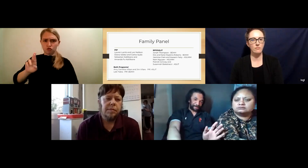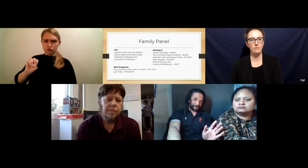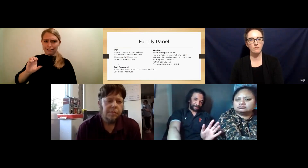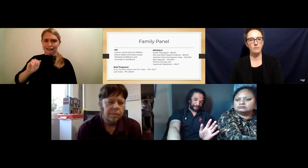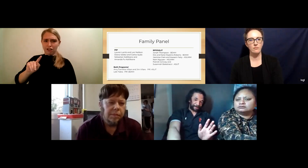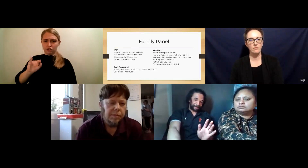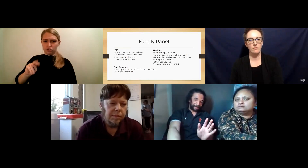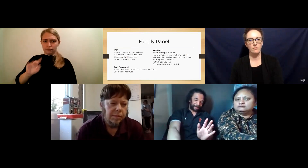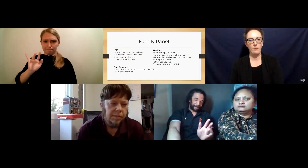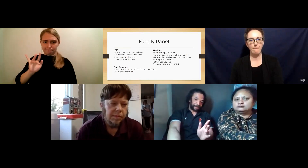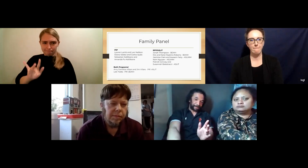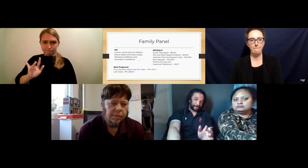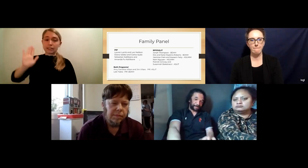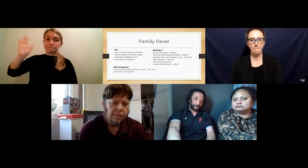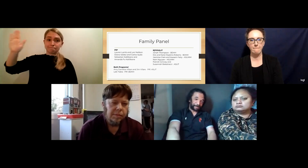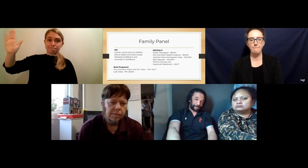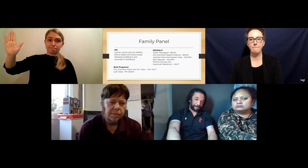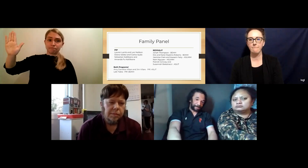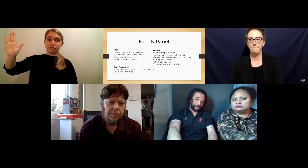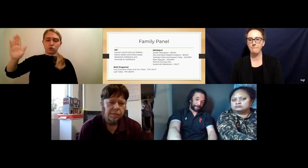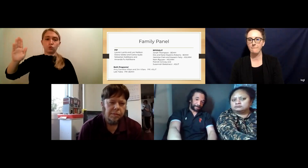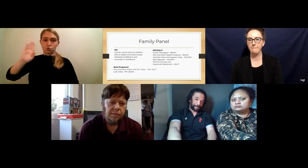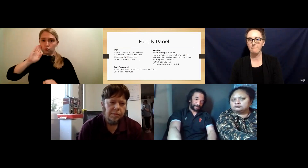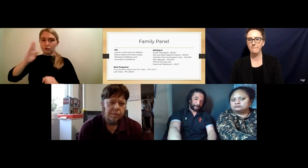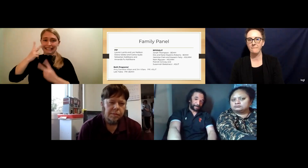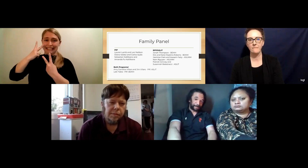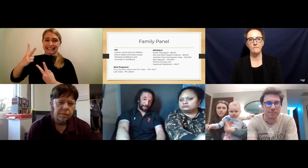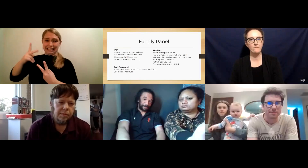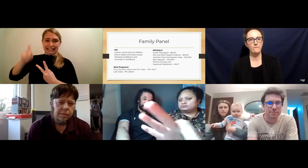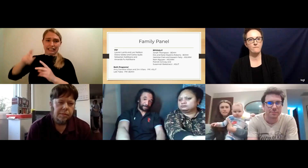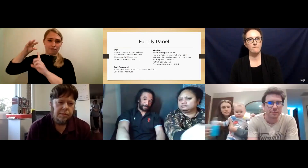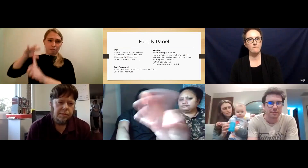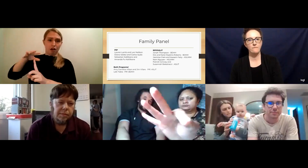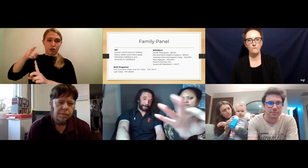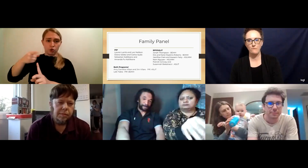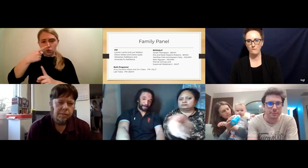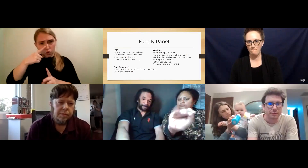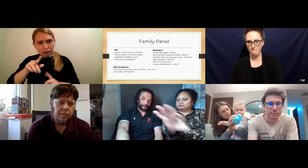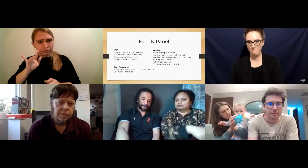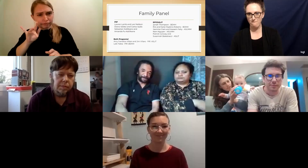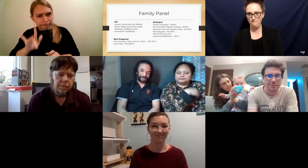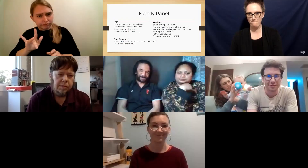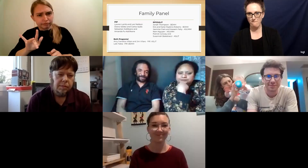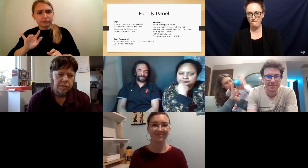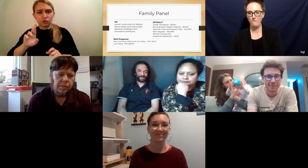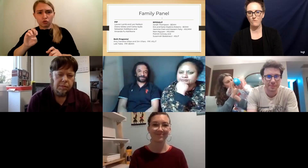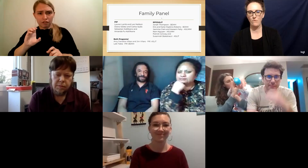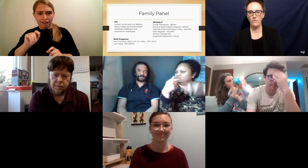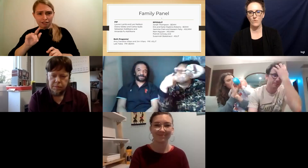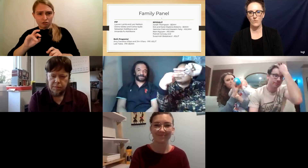for us to spotlight you. If you're in the family panel, go ahead and raise your hand. There we